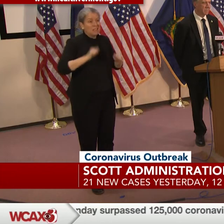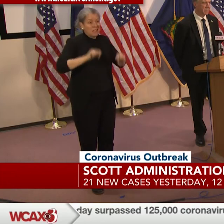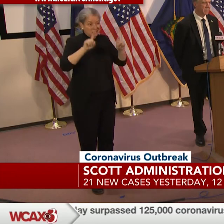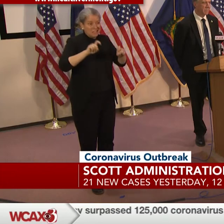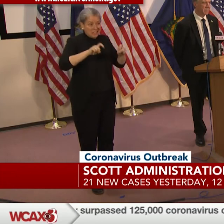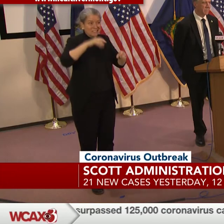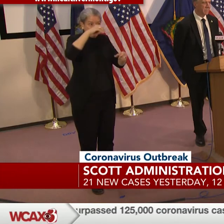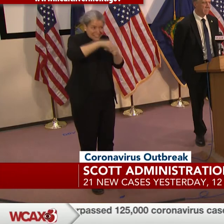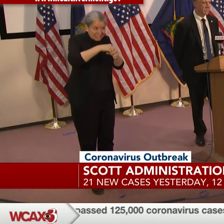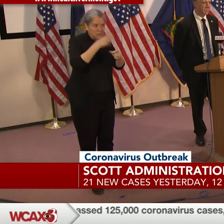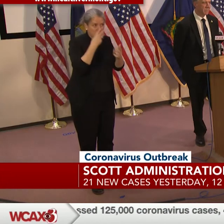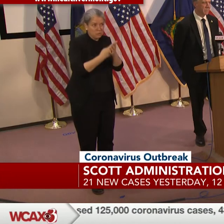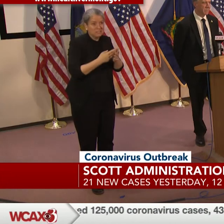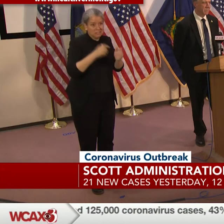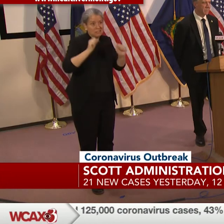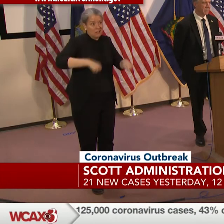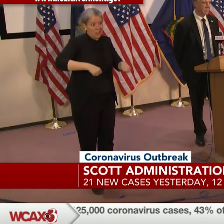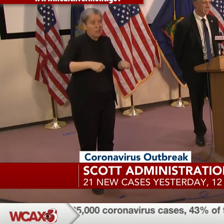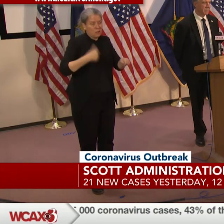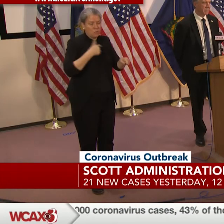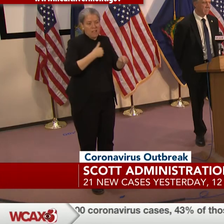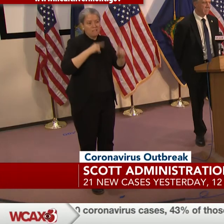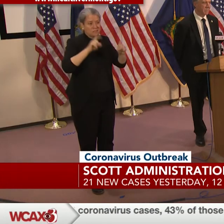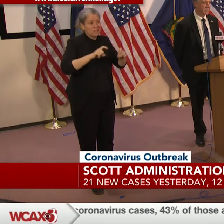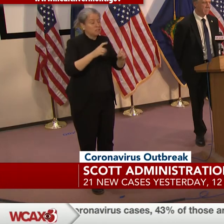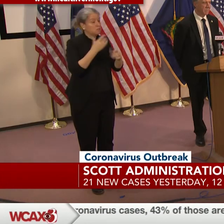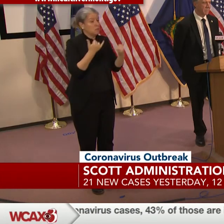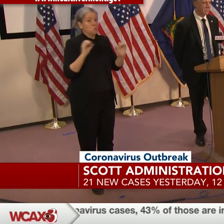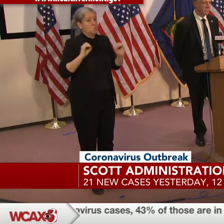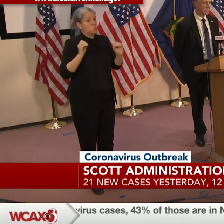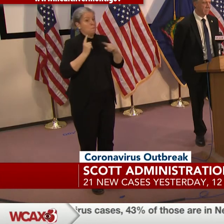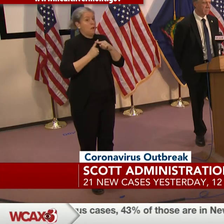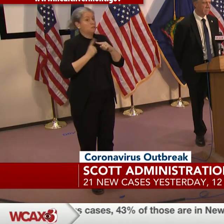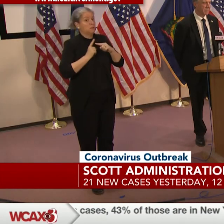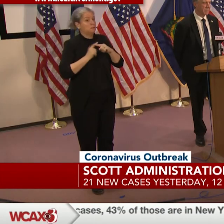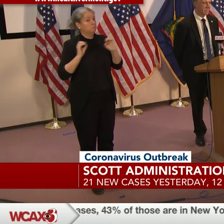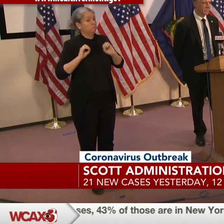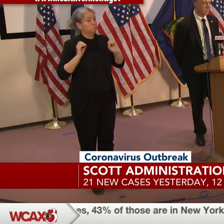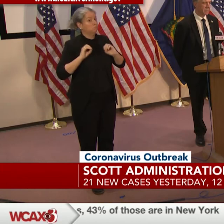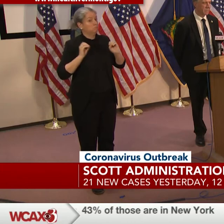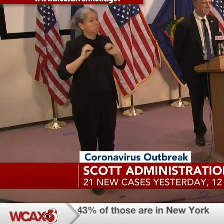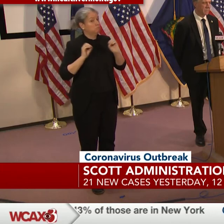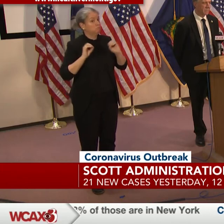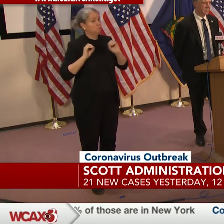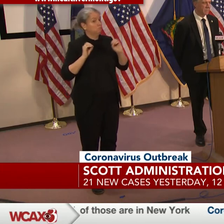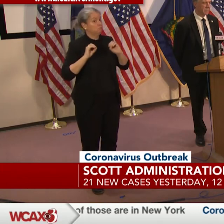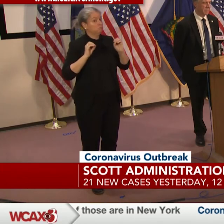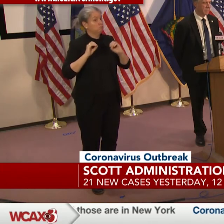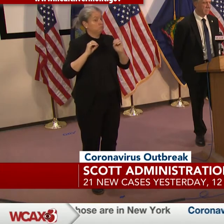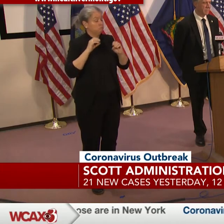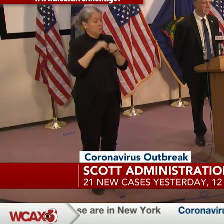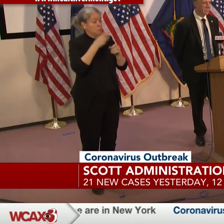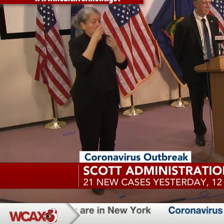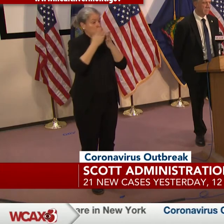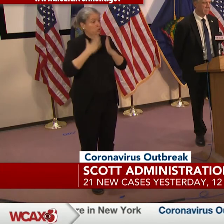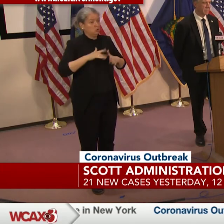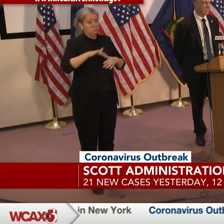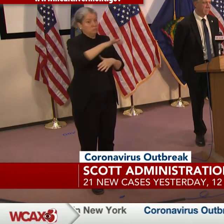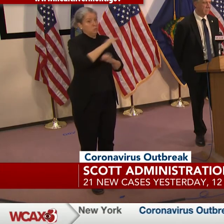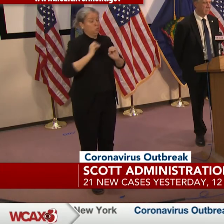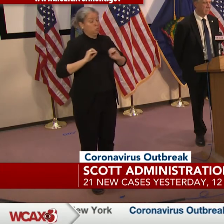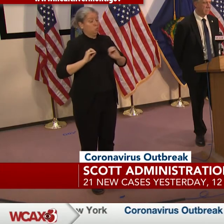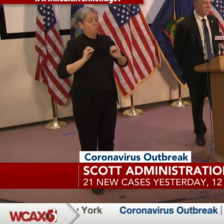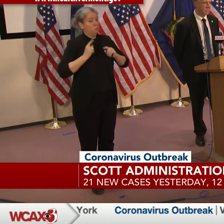for inmates. And right now, we have no positive tests that have occurred in the inmate population. We've